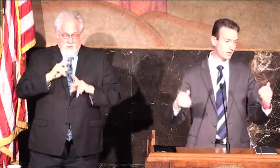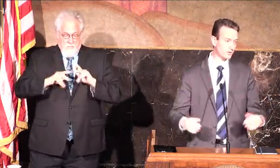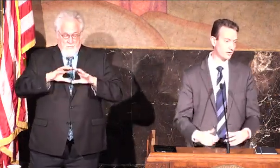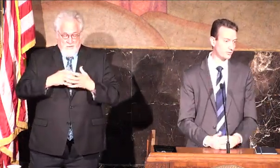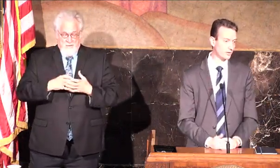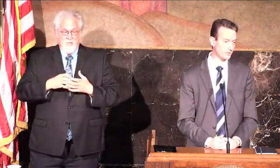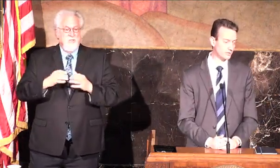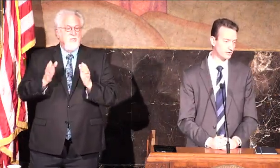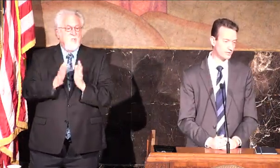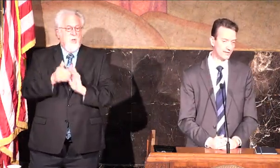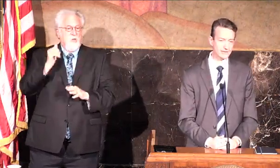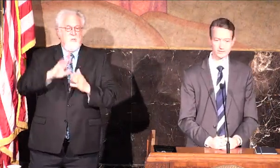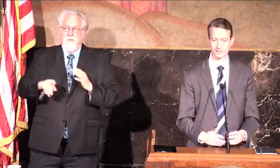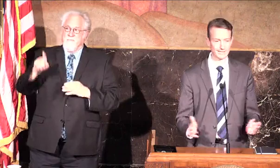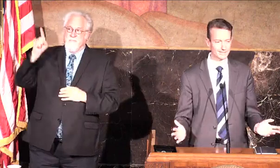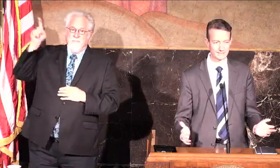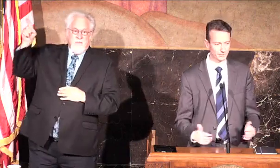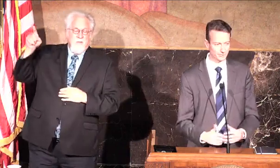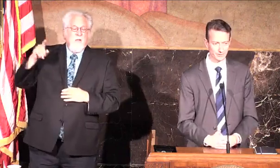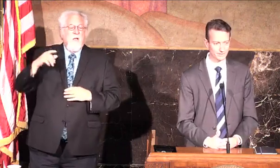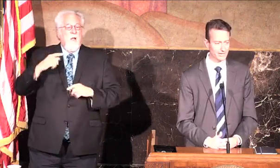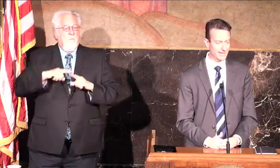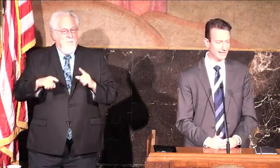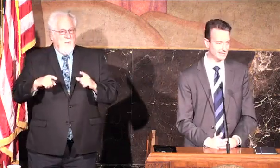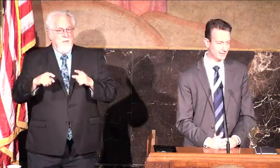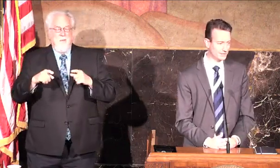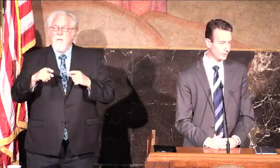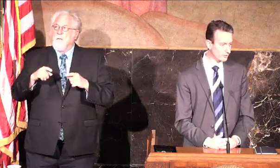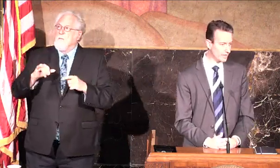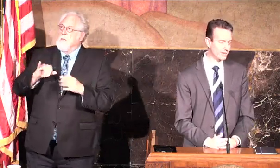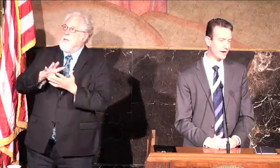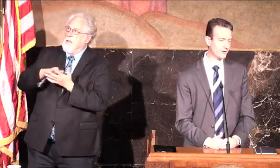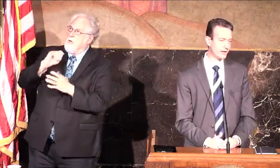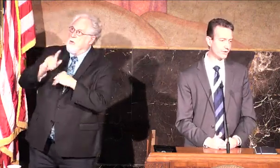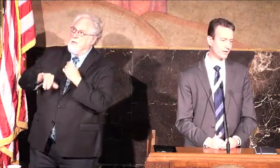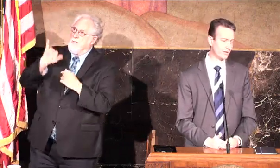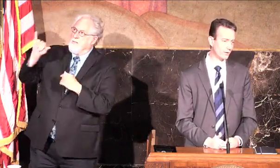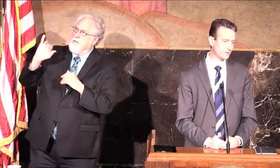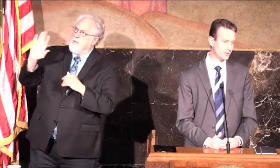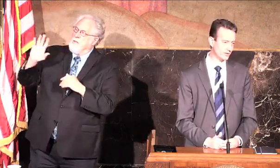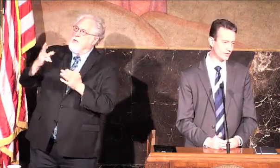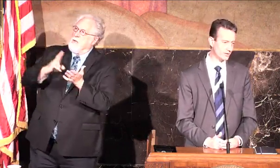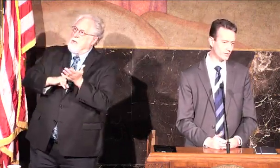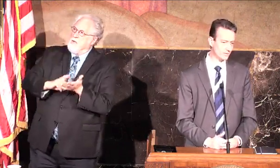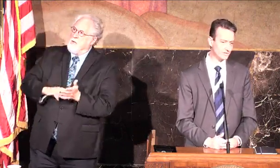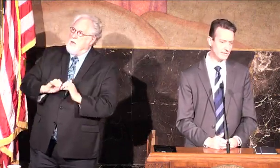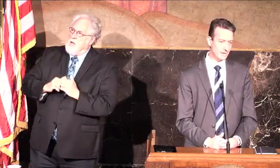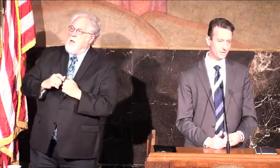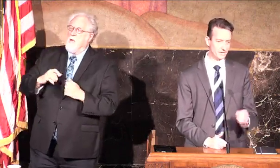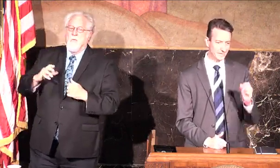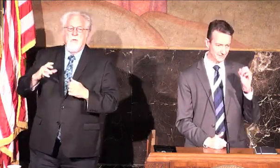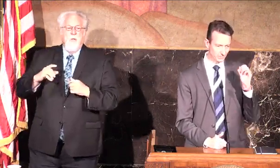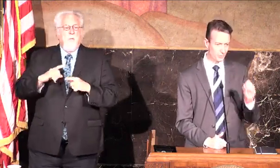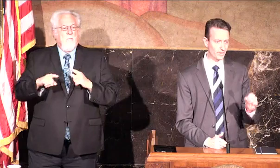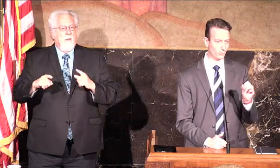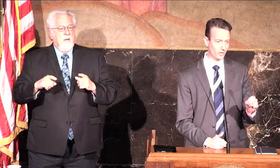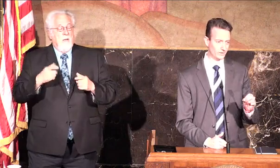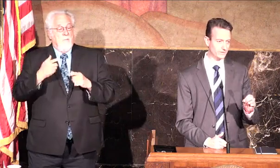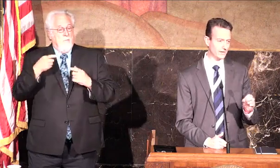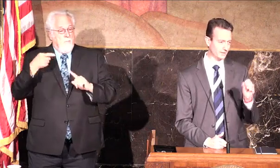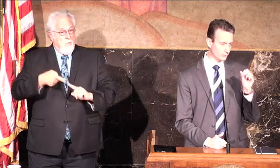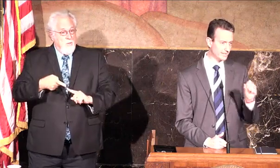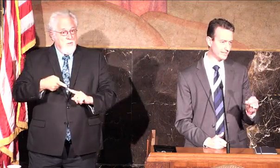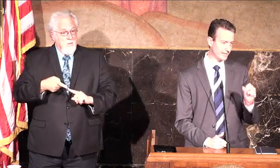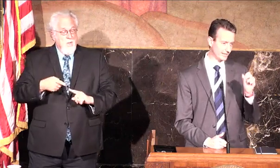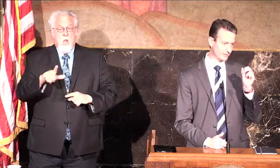much smaller than the other populations. So I think there's a lot of details for us to learn about and iron out over the coming weeks. But the basic point